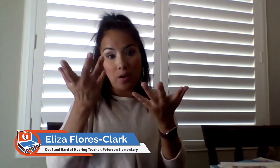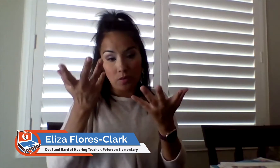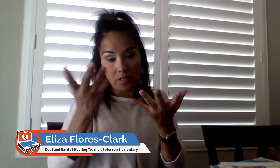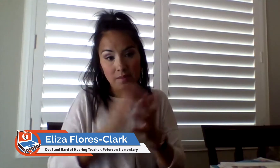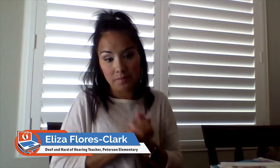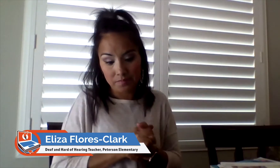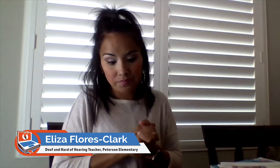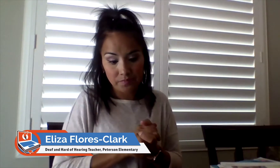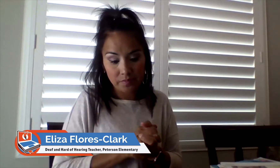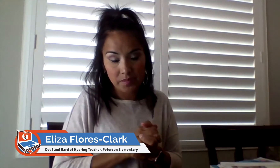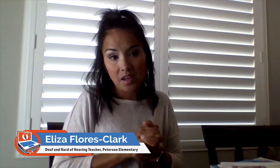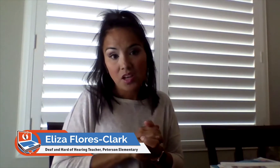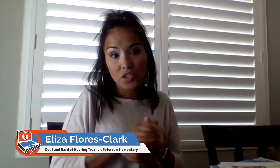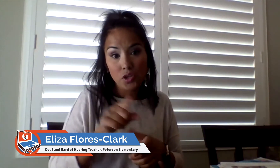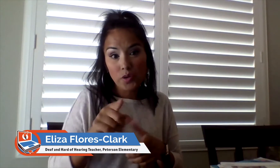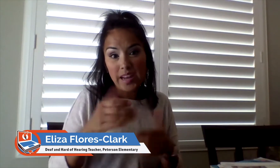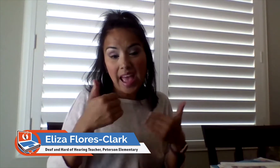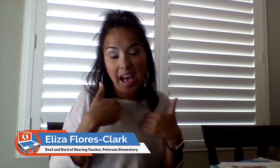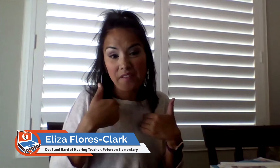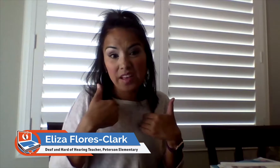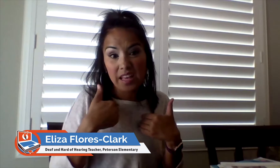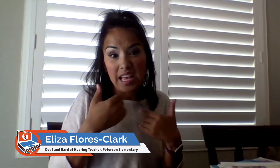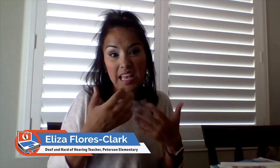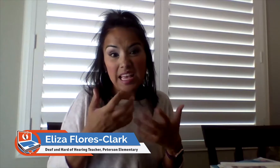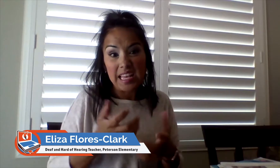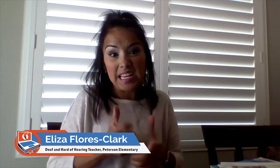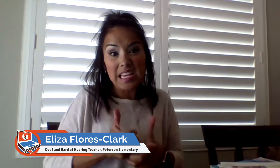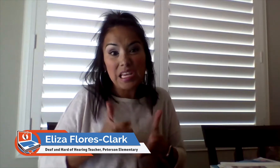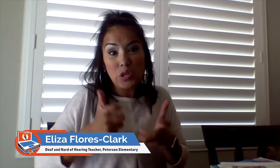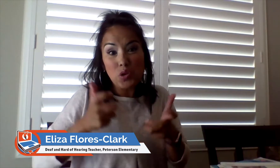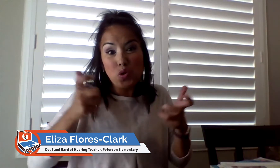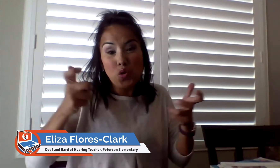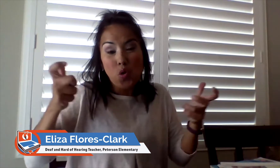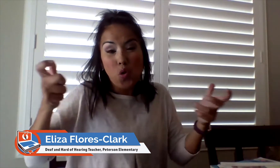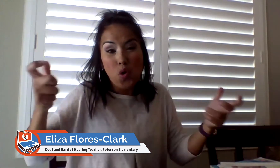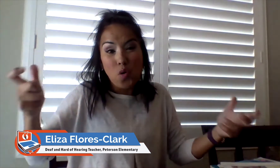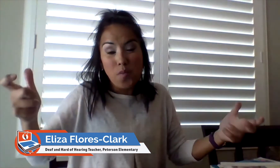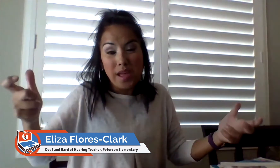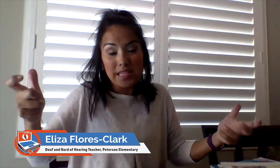amount. So you could have an enormous